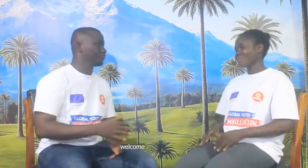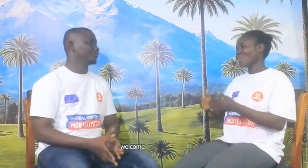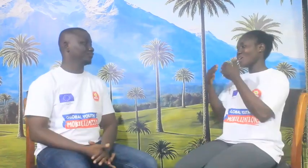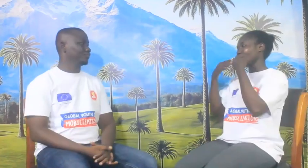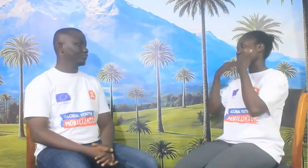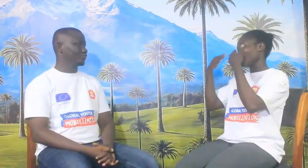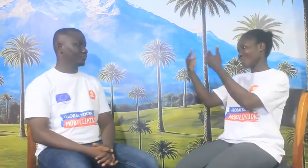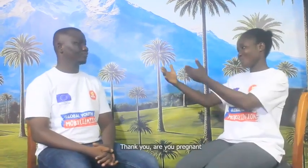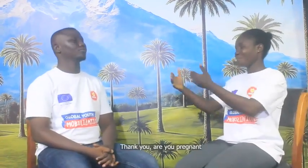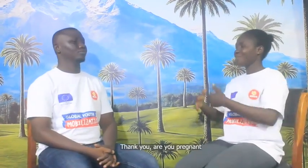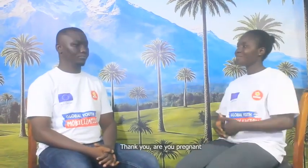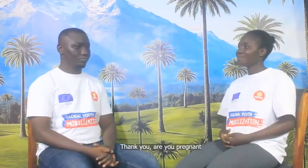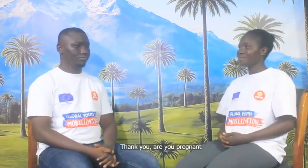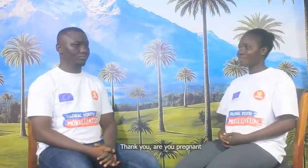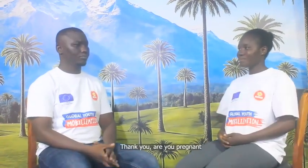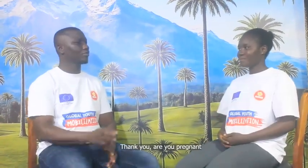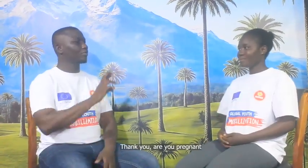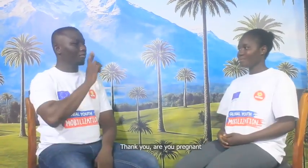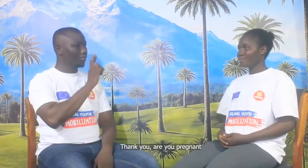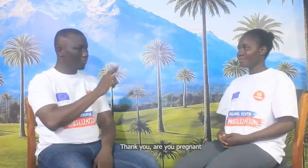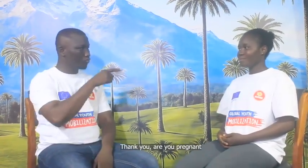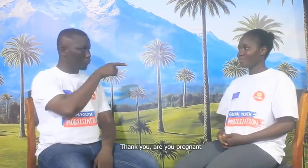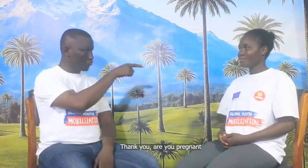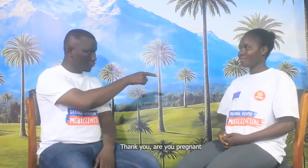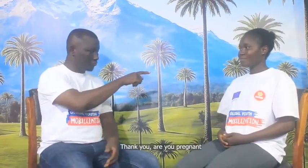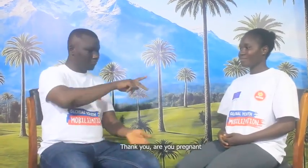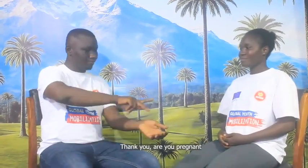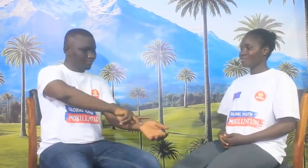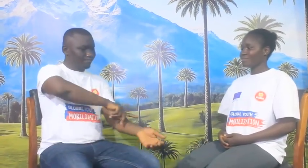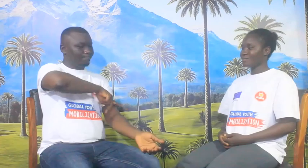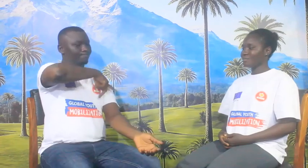"Welcome. Thank you. Are you pregnant?"